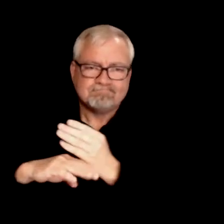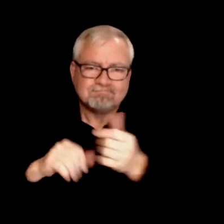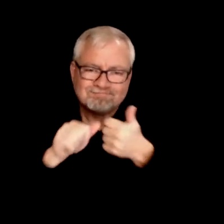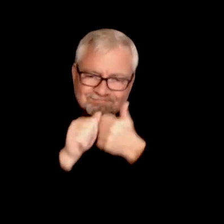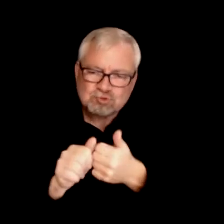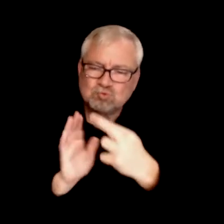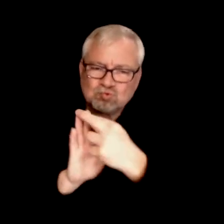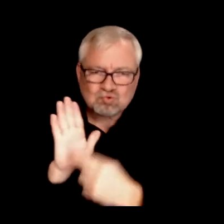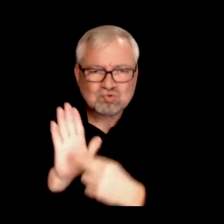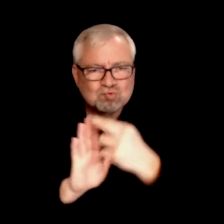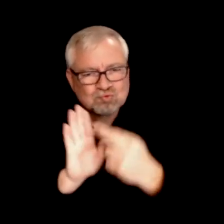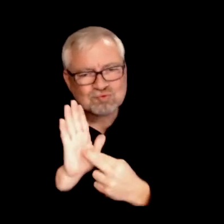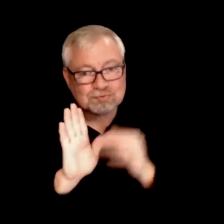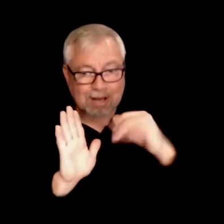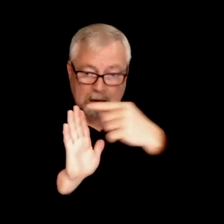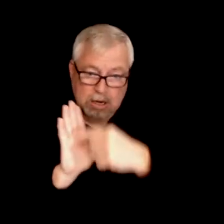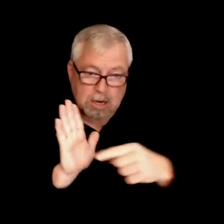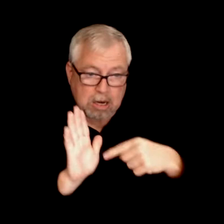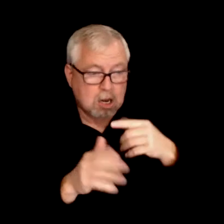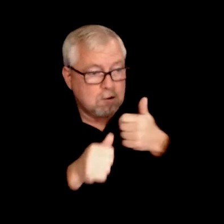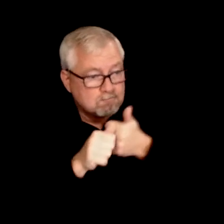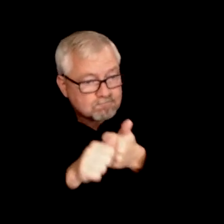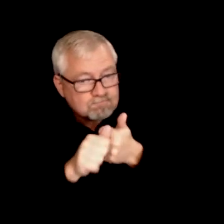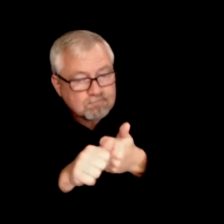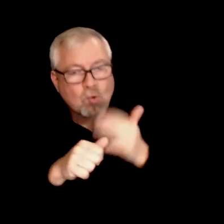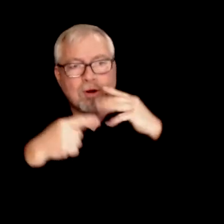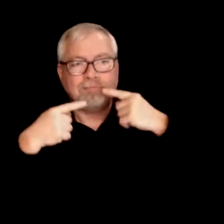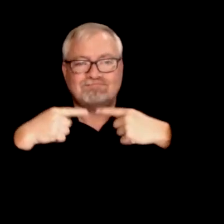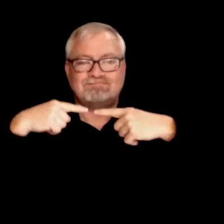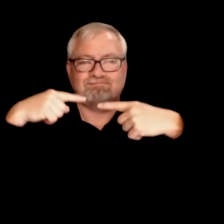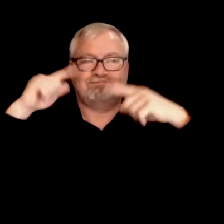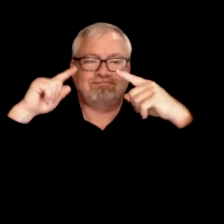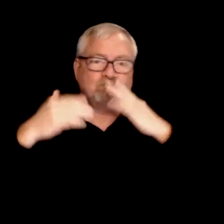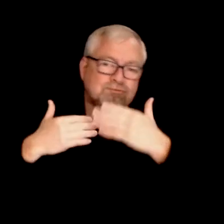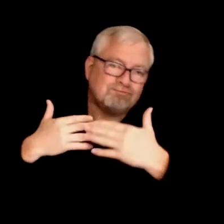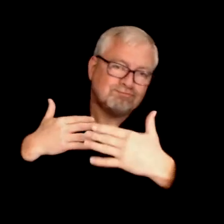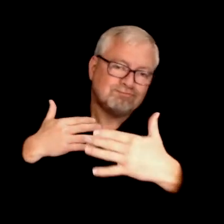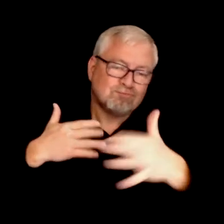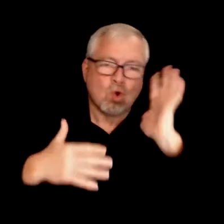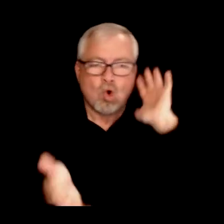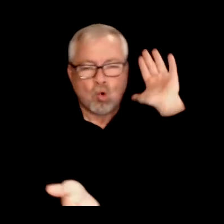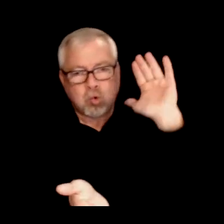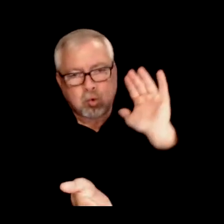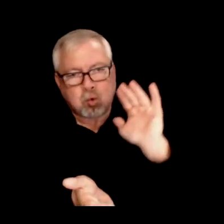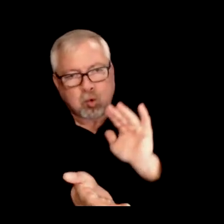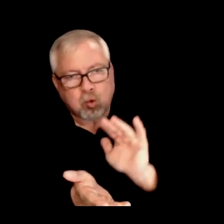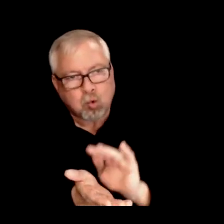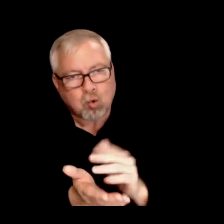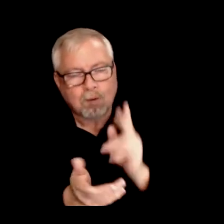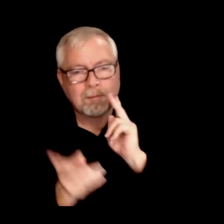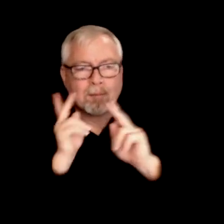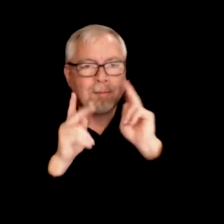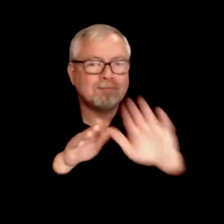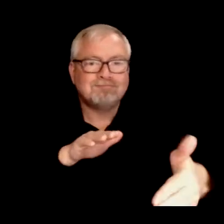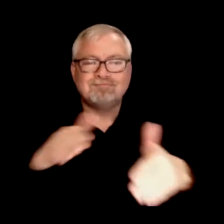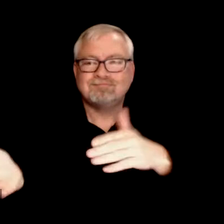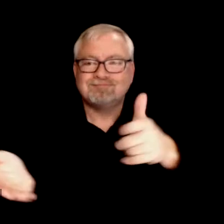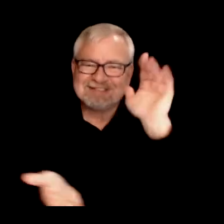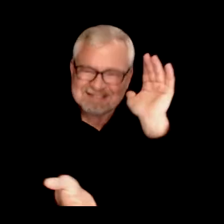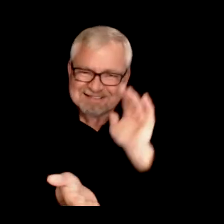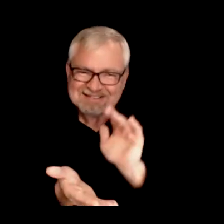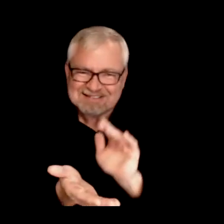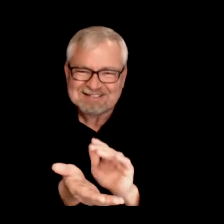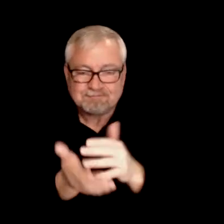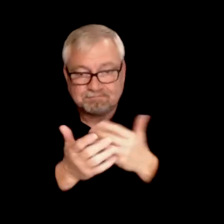fewer debilitating illnesses and losses of life. With that, I will turn it to Chris Erzman to give us a current